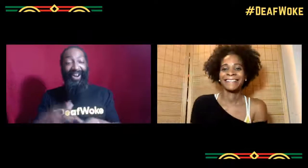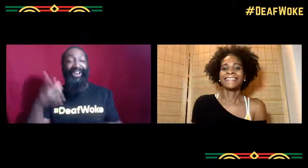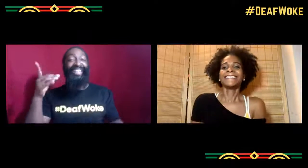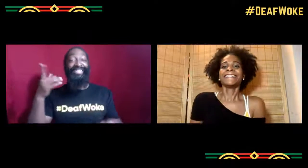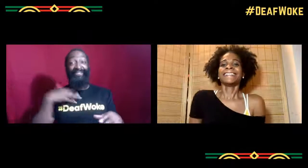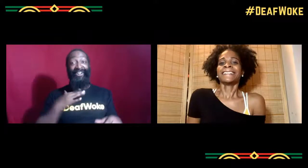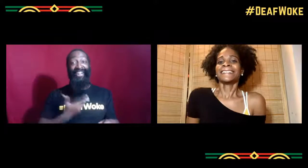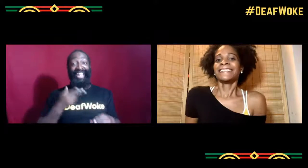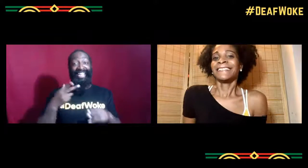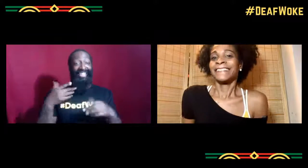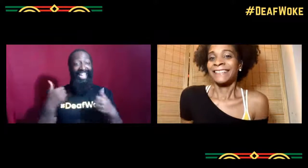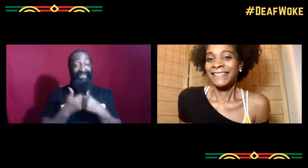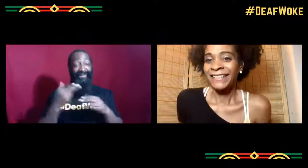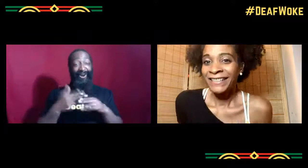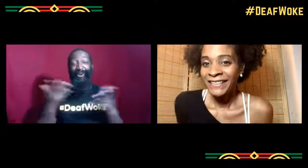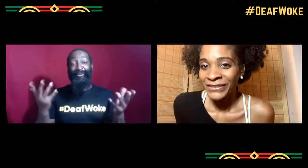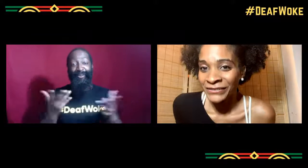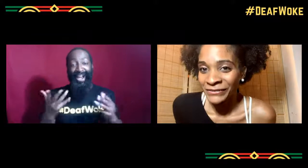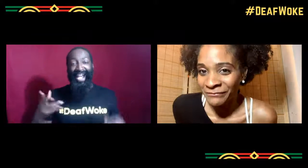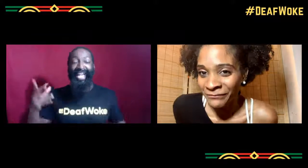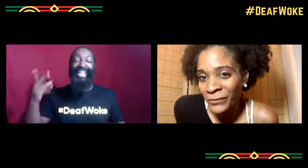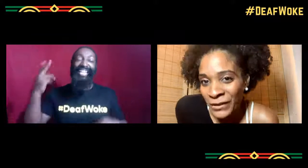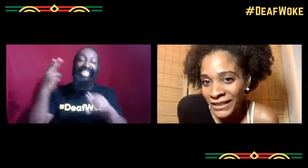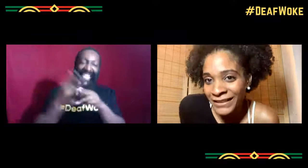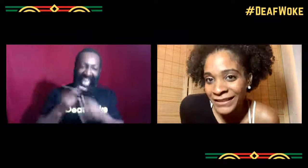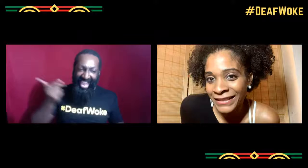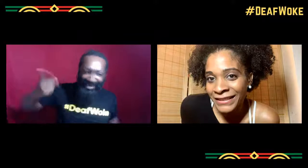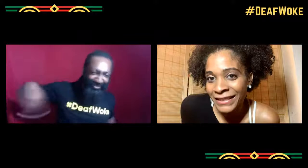And this is where I hide. What's the name of the game?